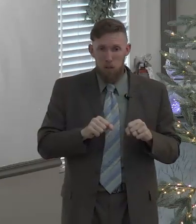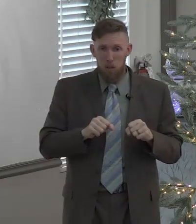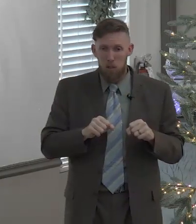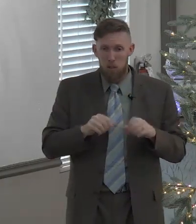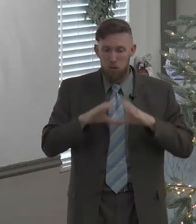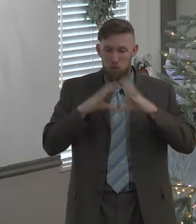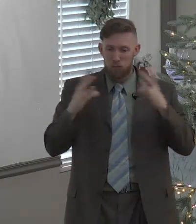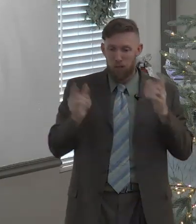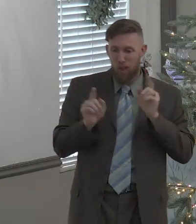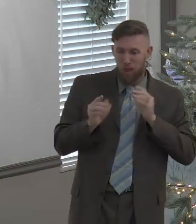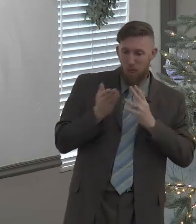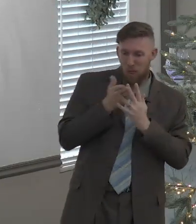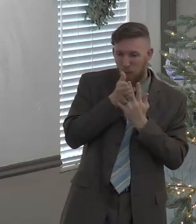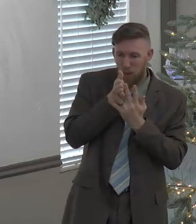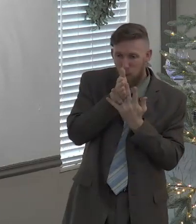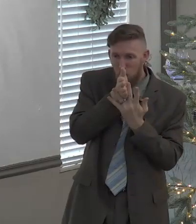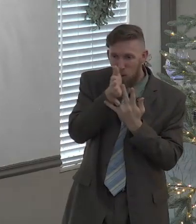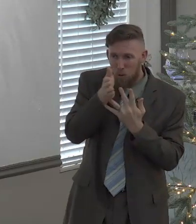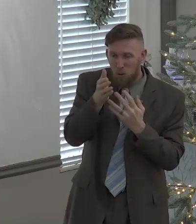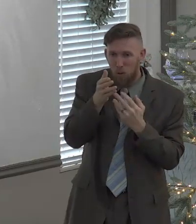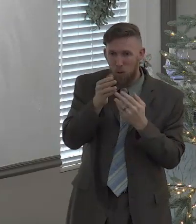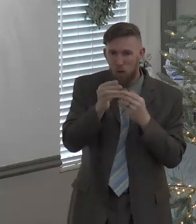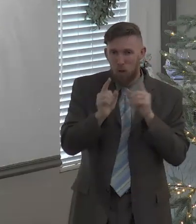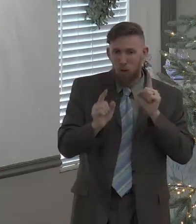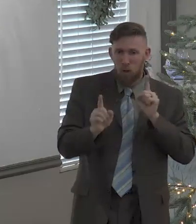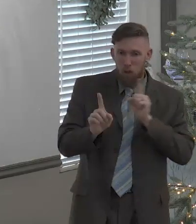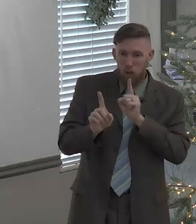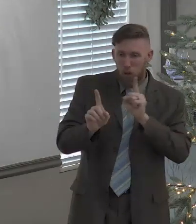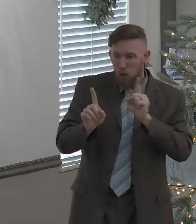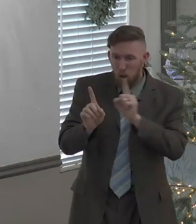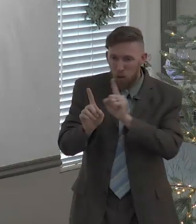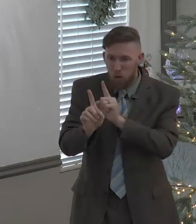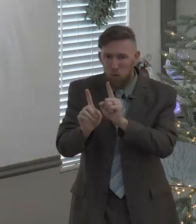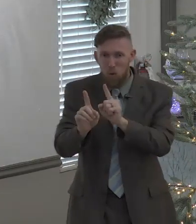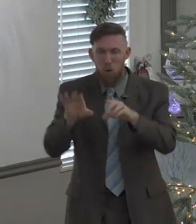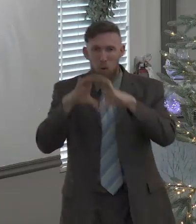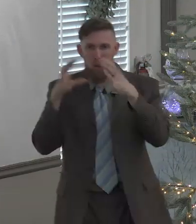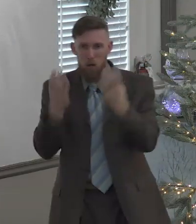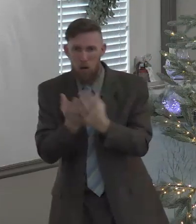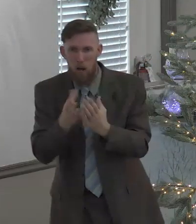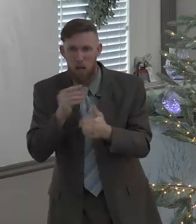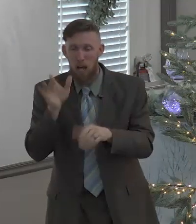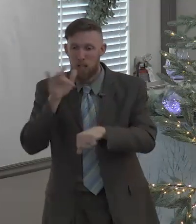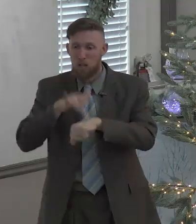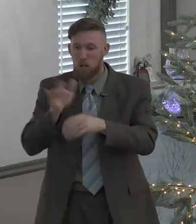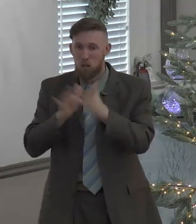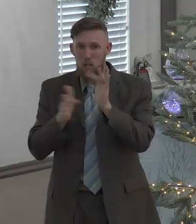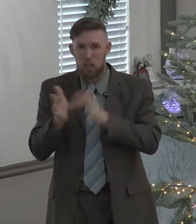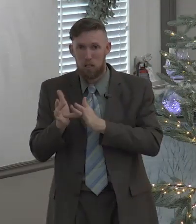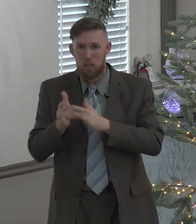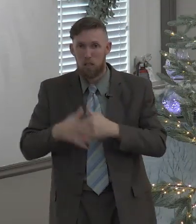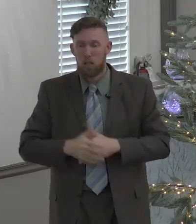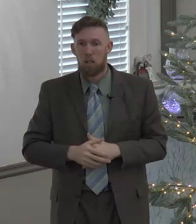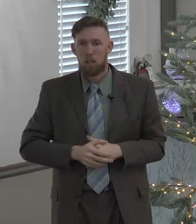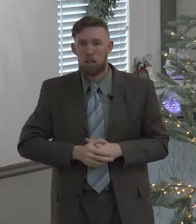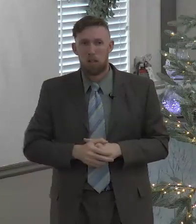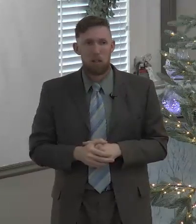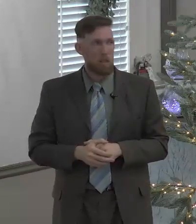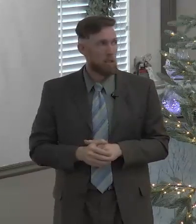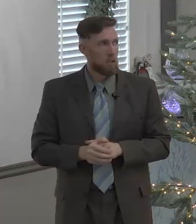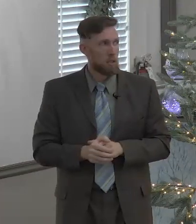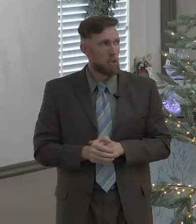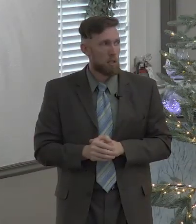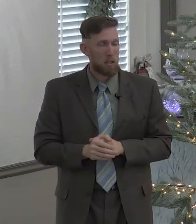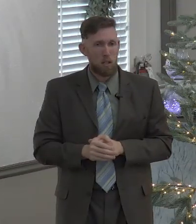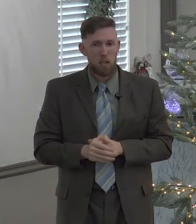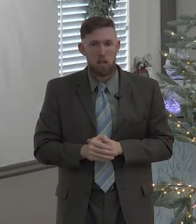here? The very fact that that could happen and she could actually get behind Jesus and touch the hem of